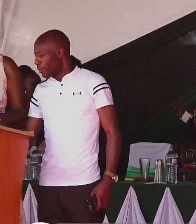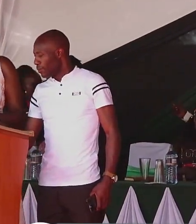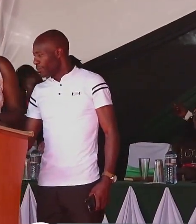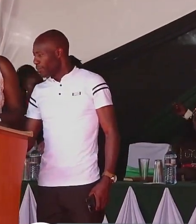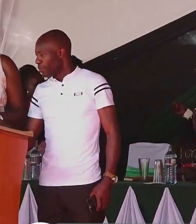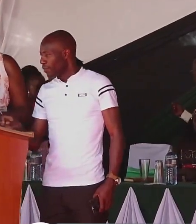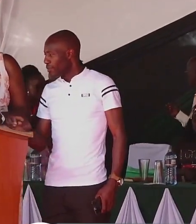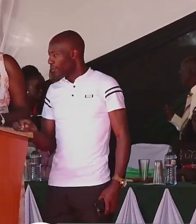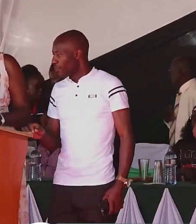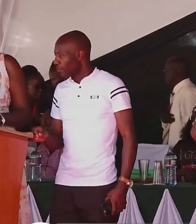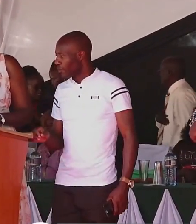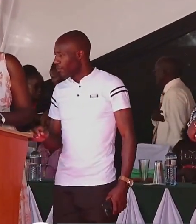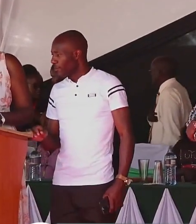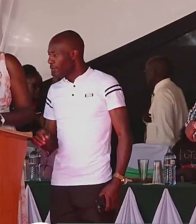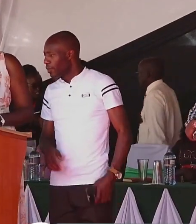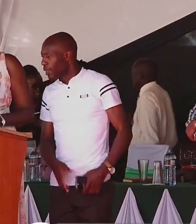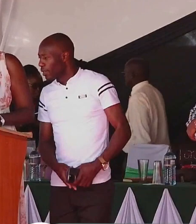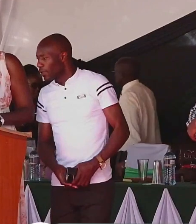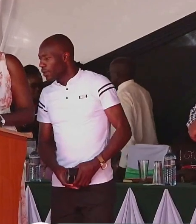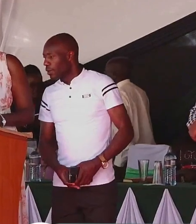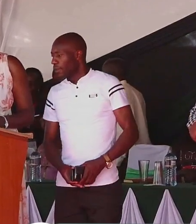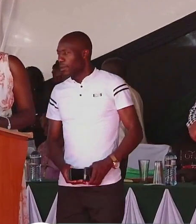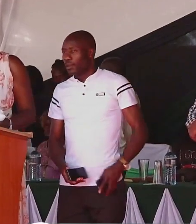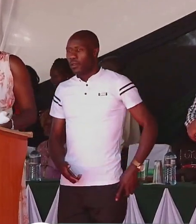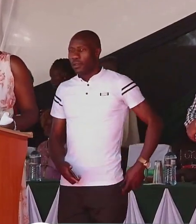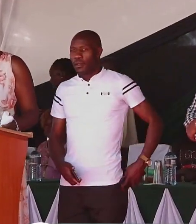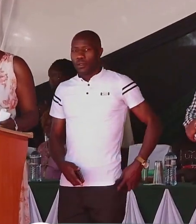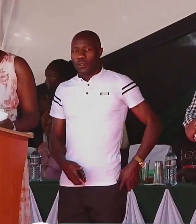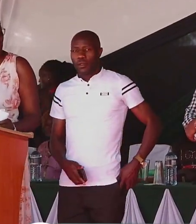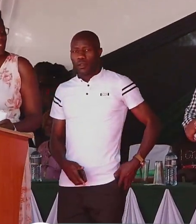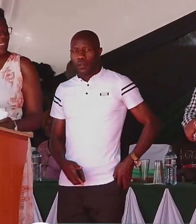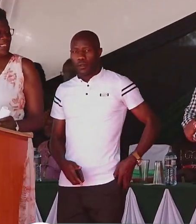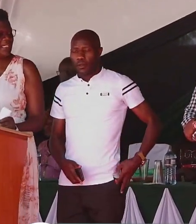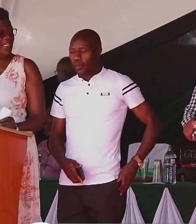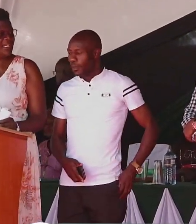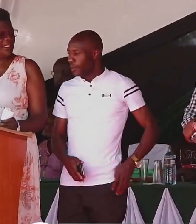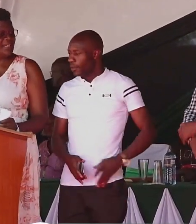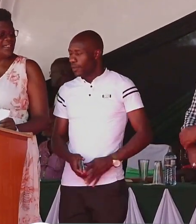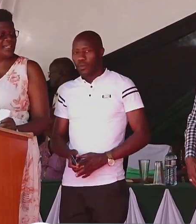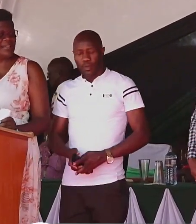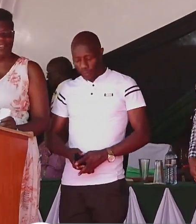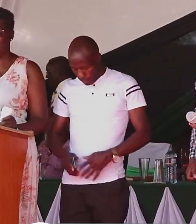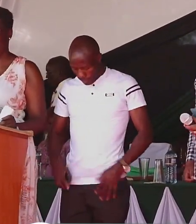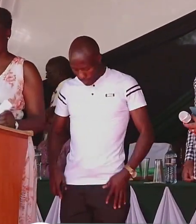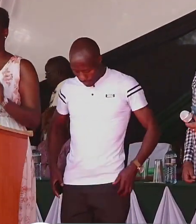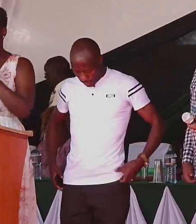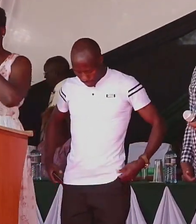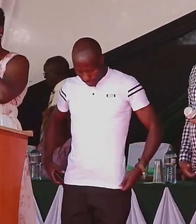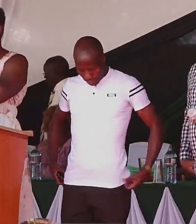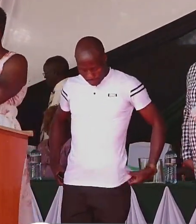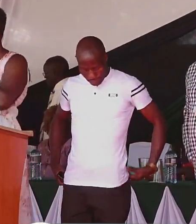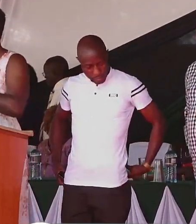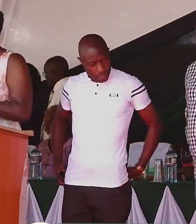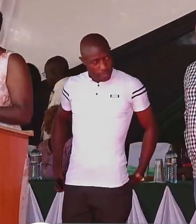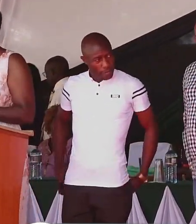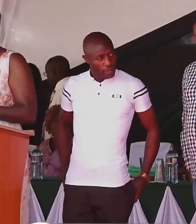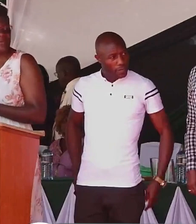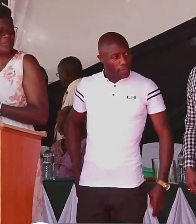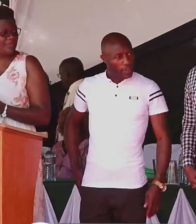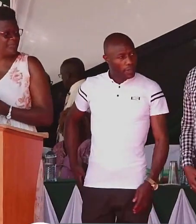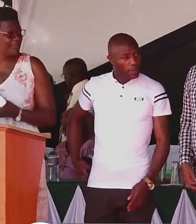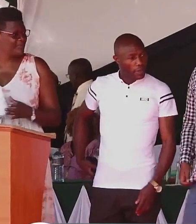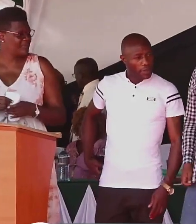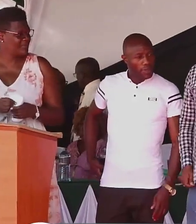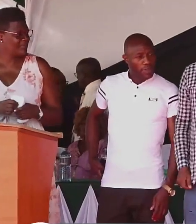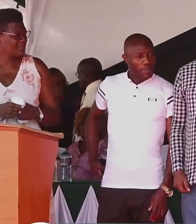it rehydrate? What is it that you're supposed to do? To dehydrate or to hydrate? Hydrate. These Nairobi guys are